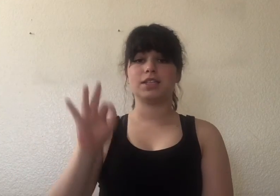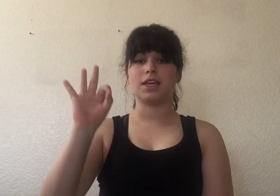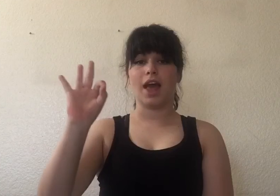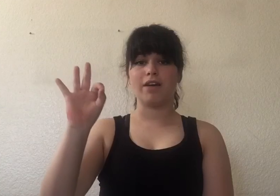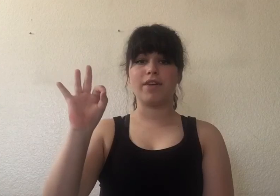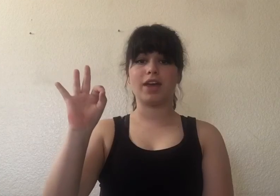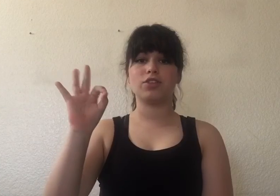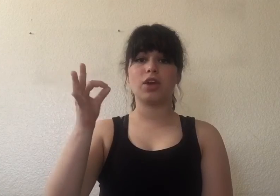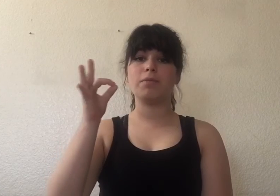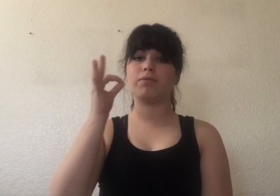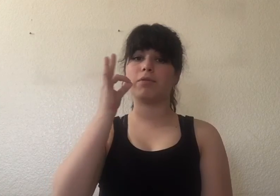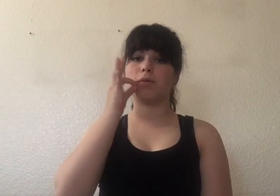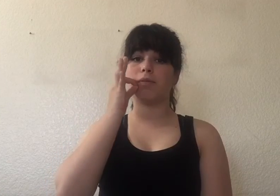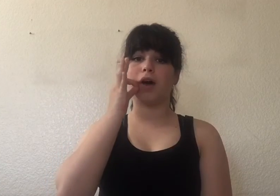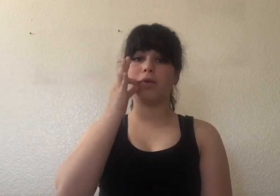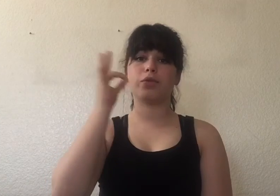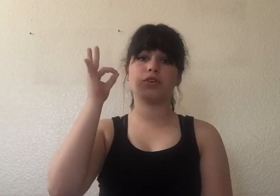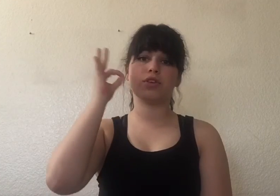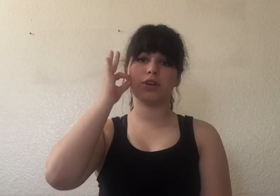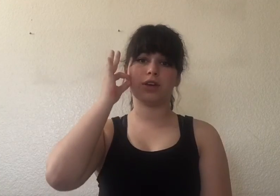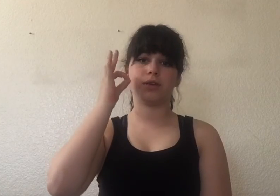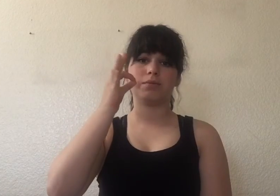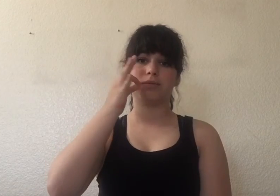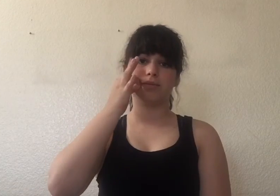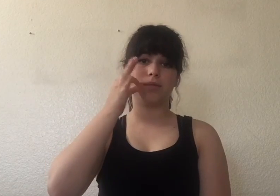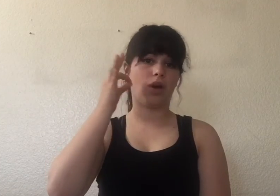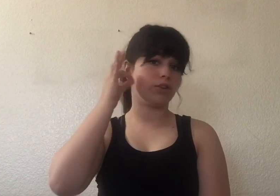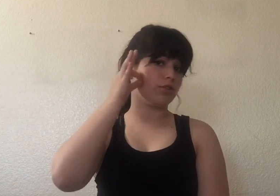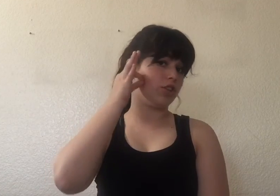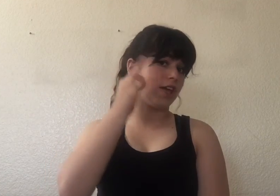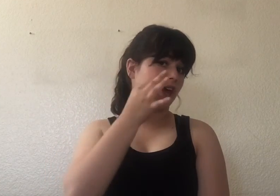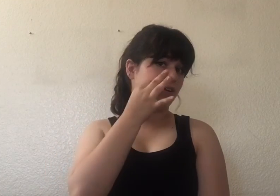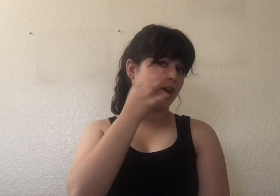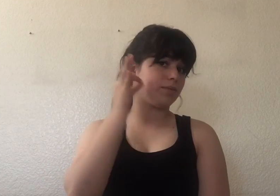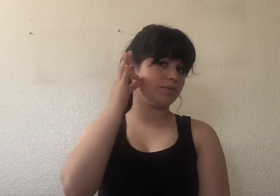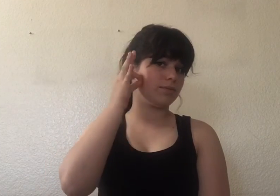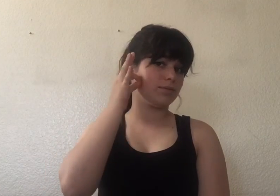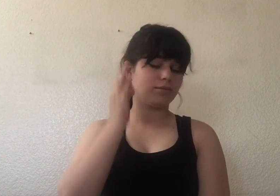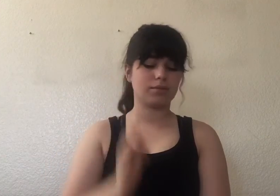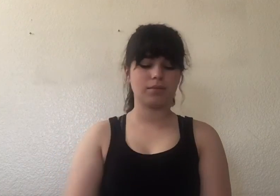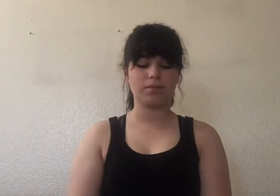an F hand shape from your mouth to your ear on your cheek area.